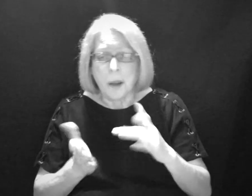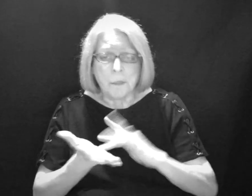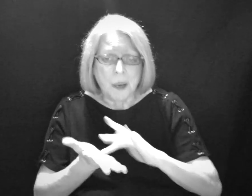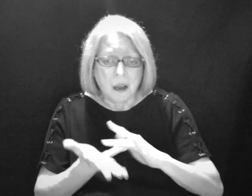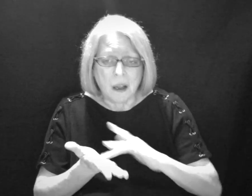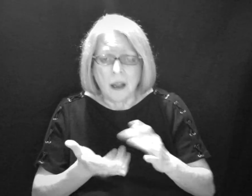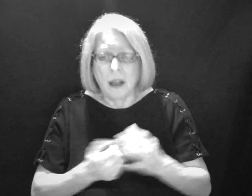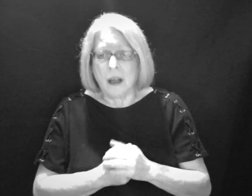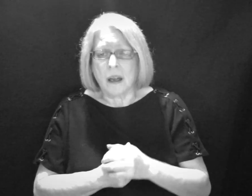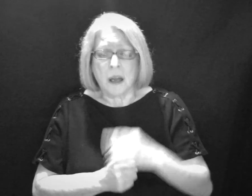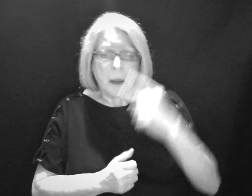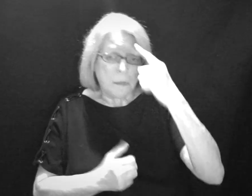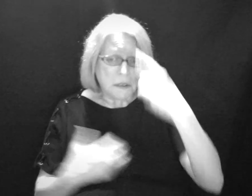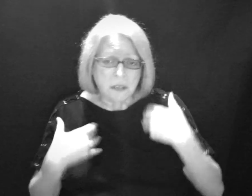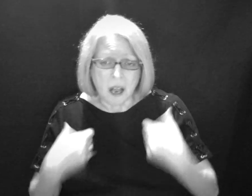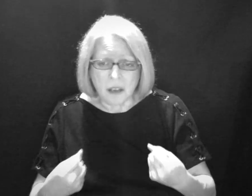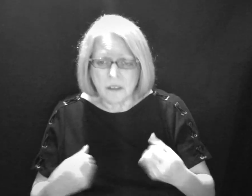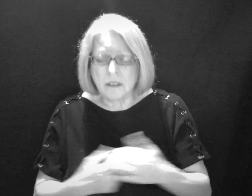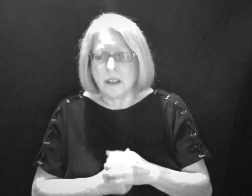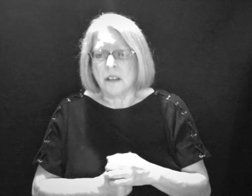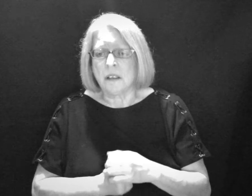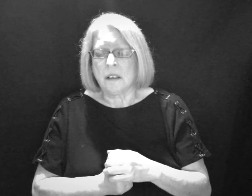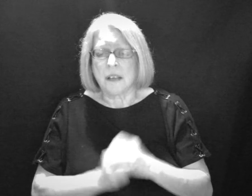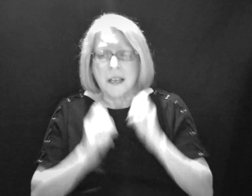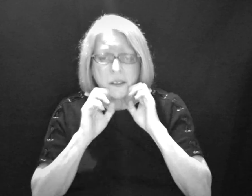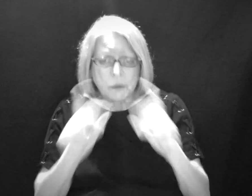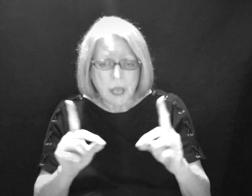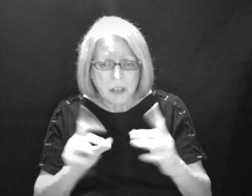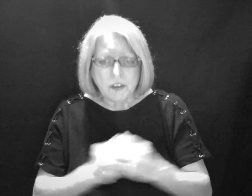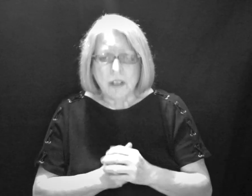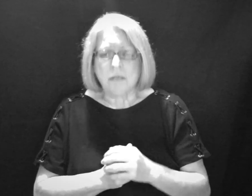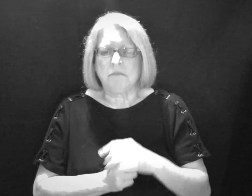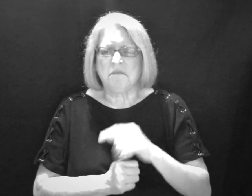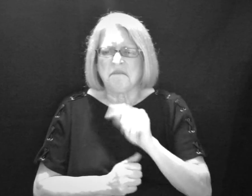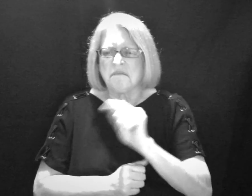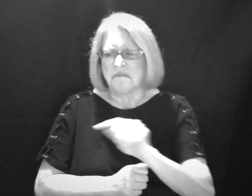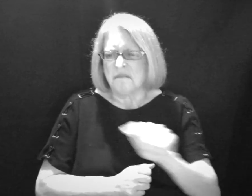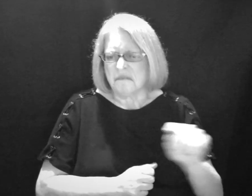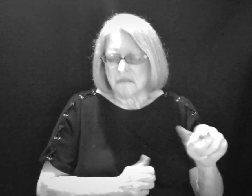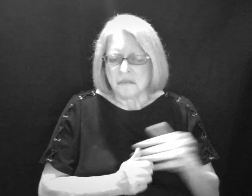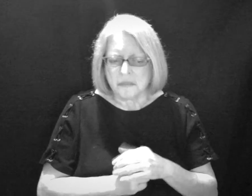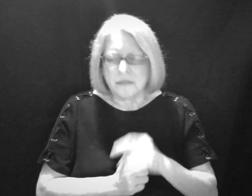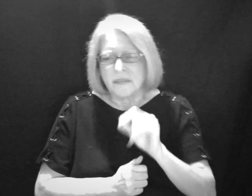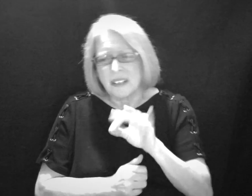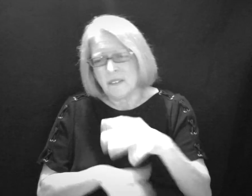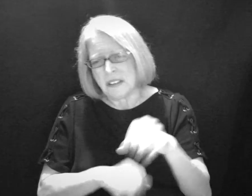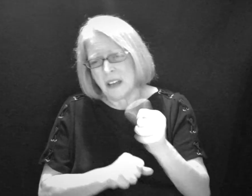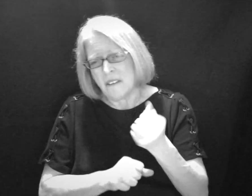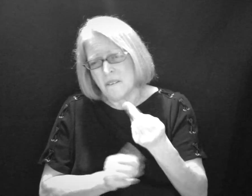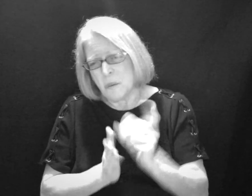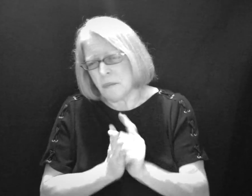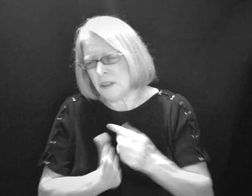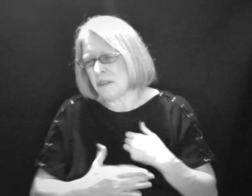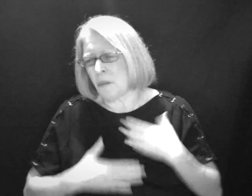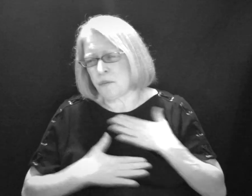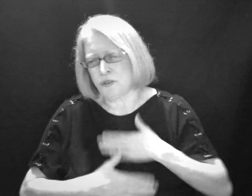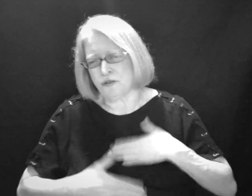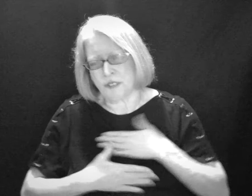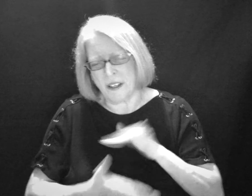Press done. And done. And let's go to edit and design,